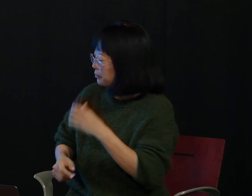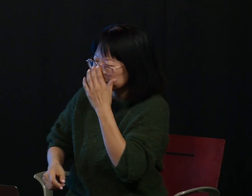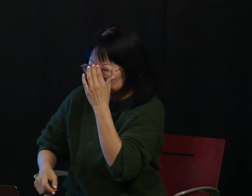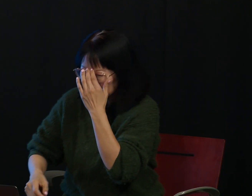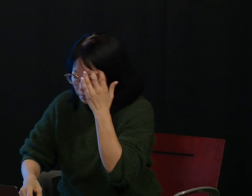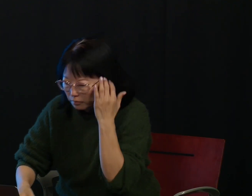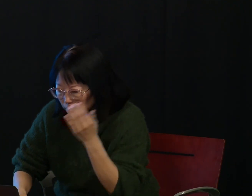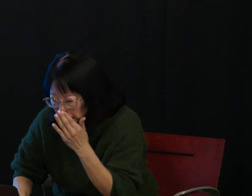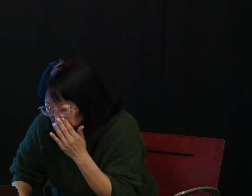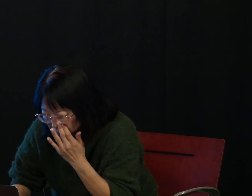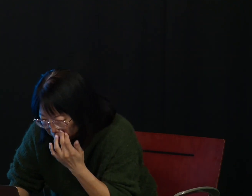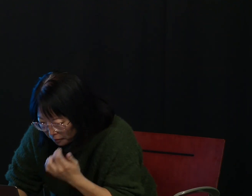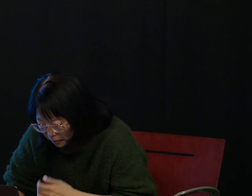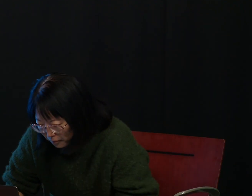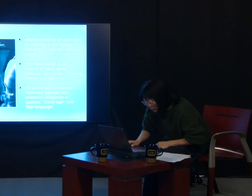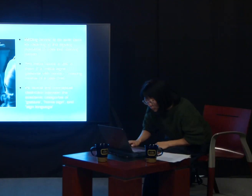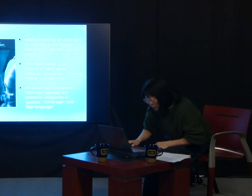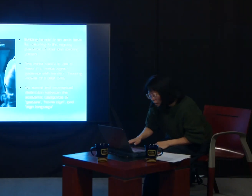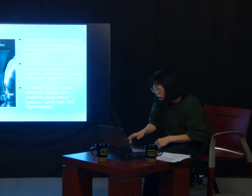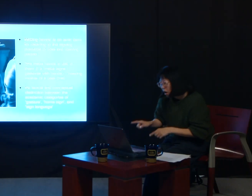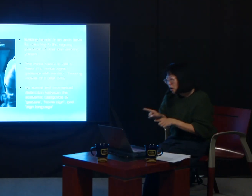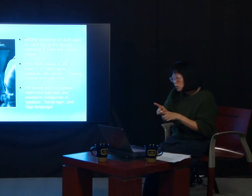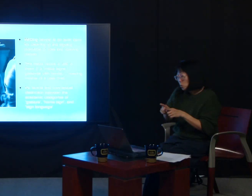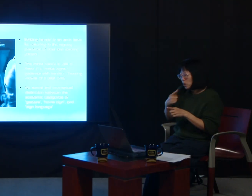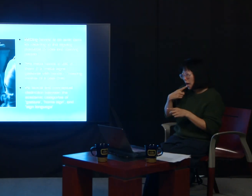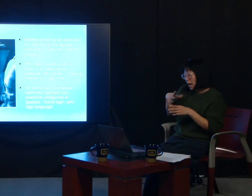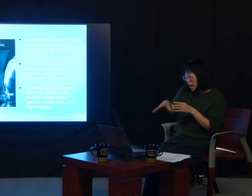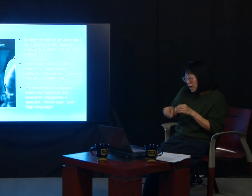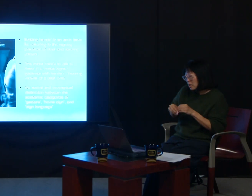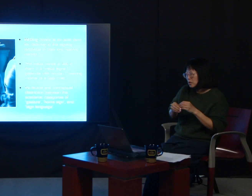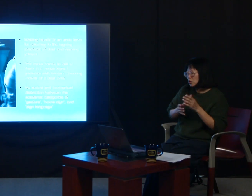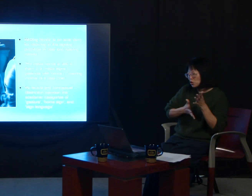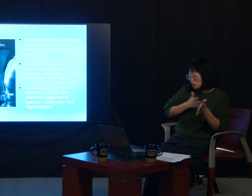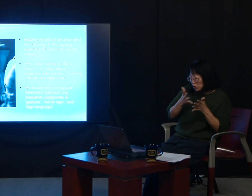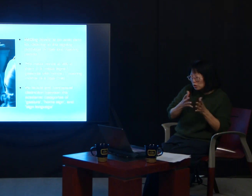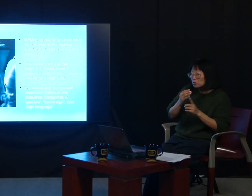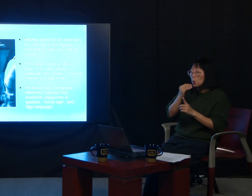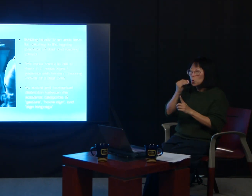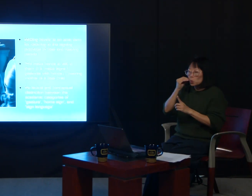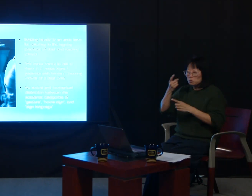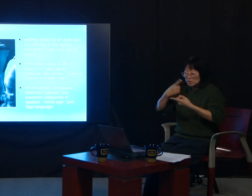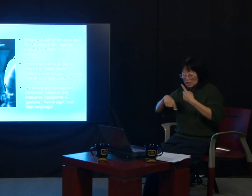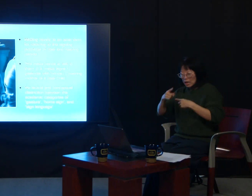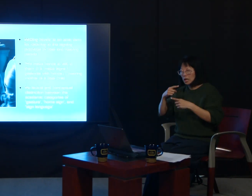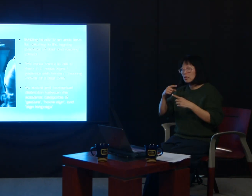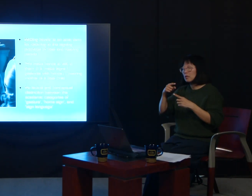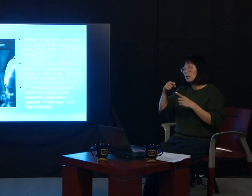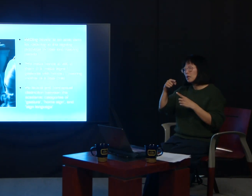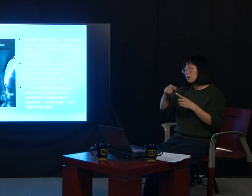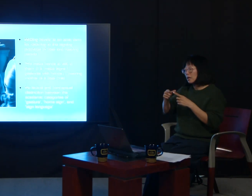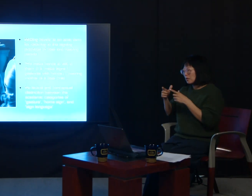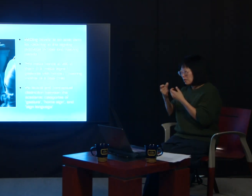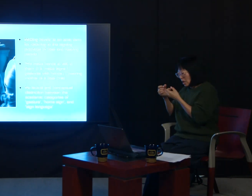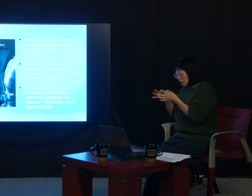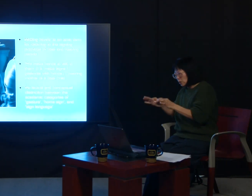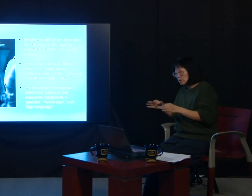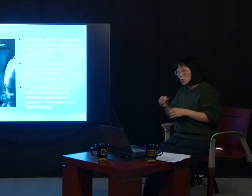and their language. I also want to add that gesture and home signs and systems